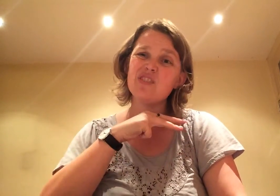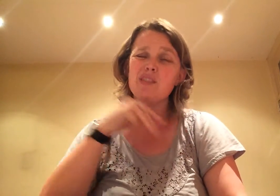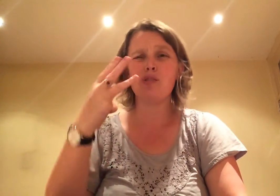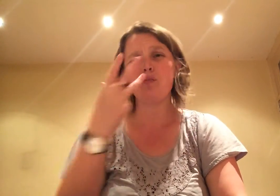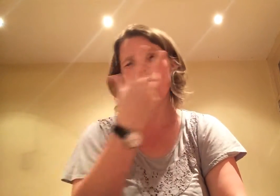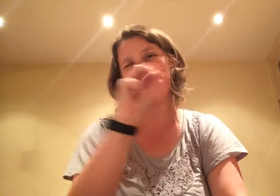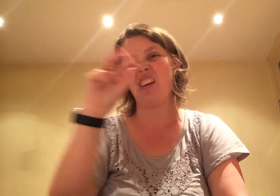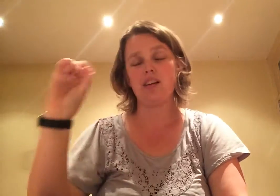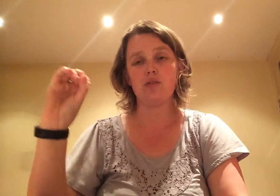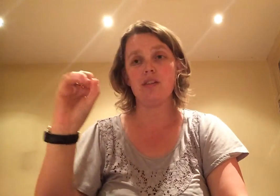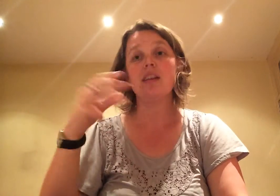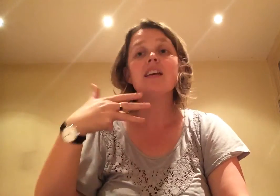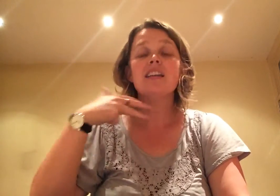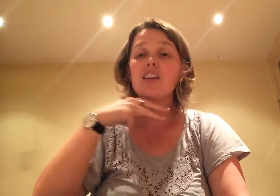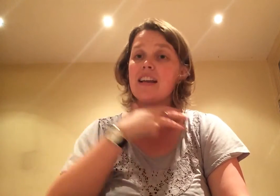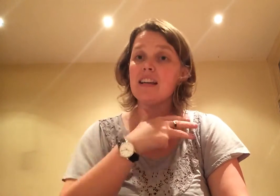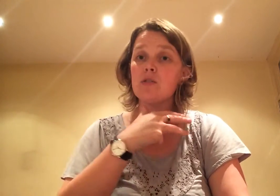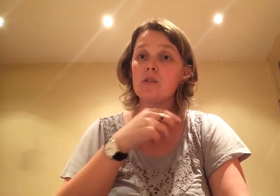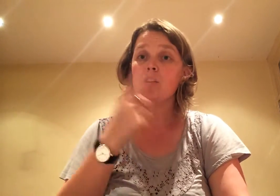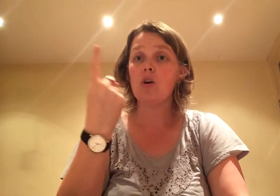900. You normally go 900. 900,